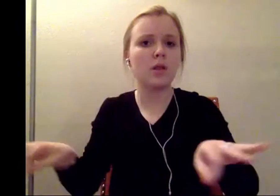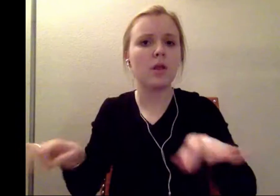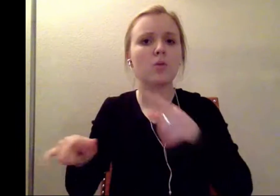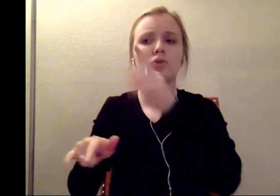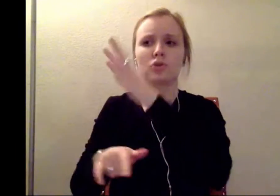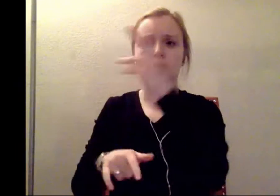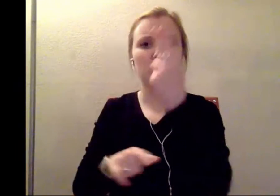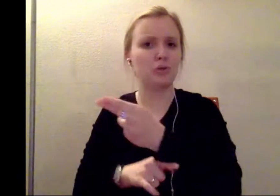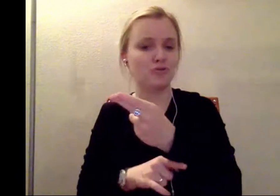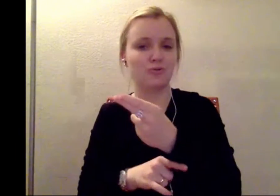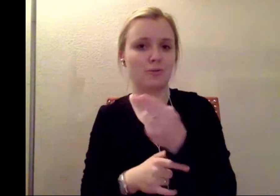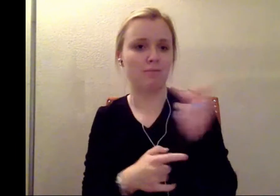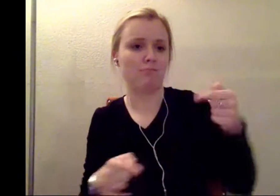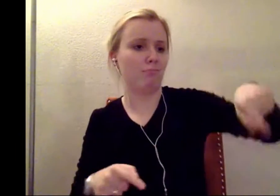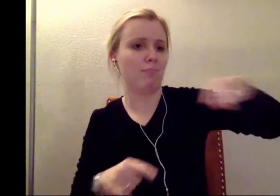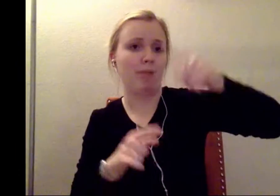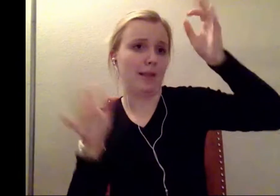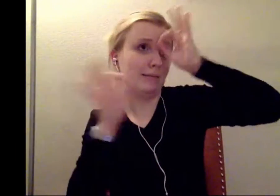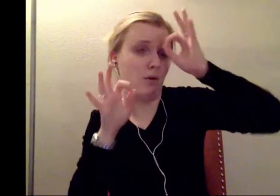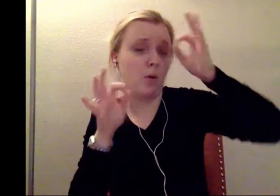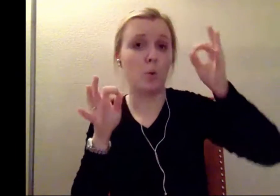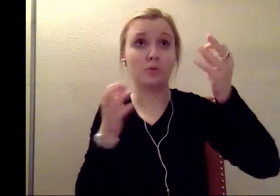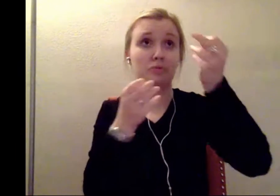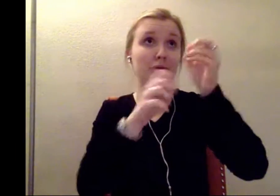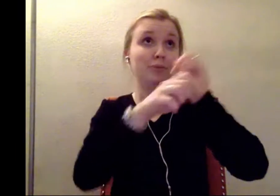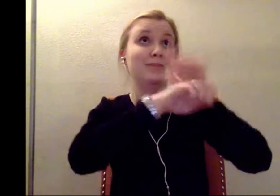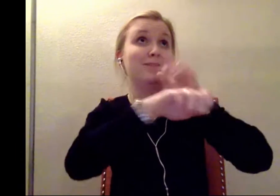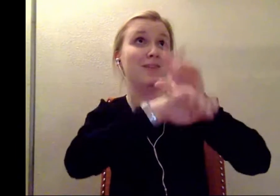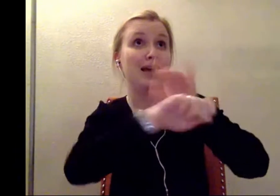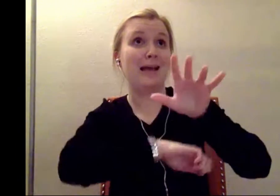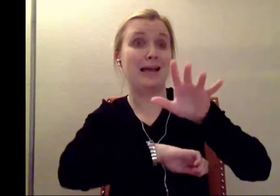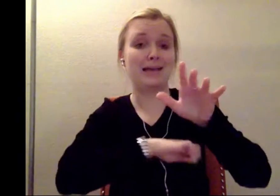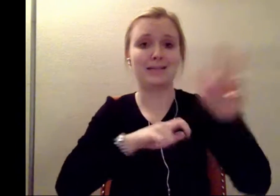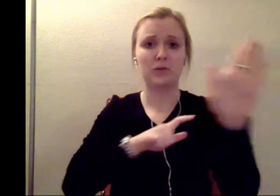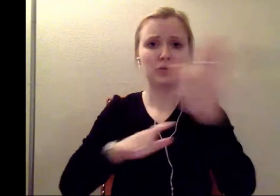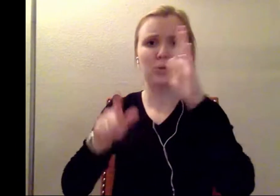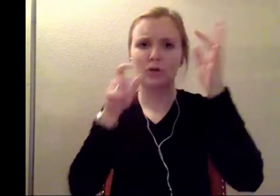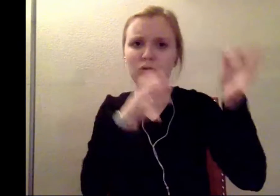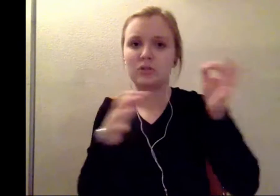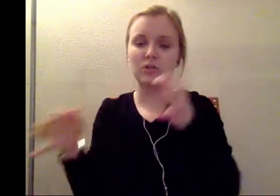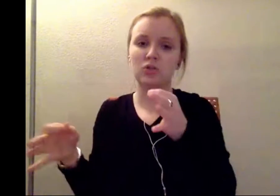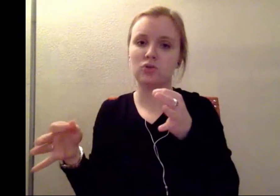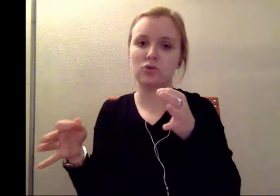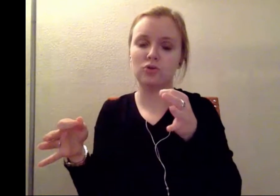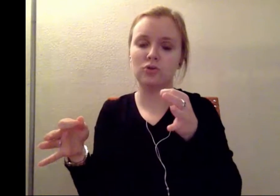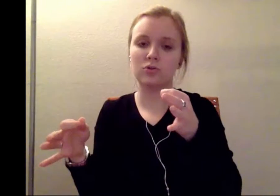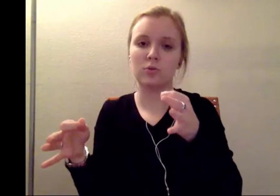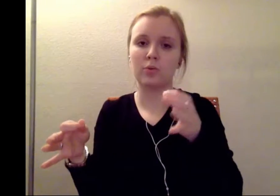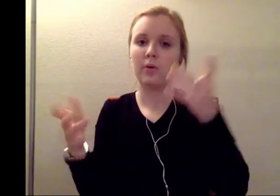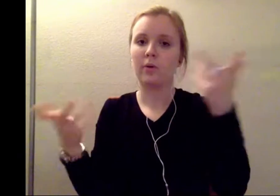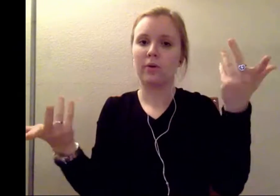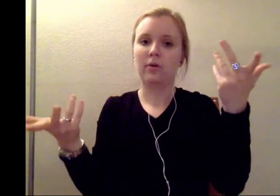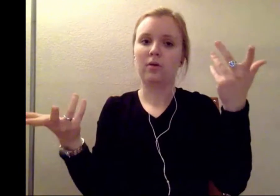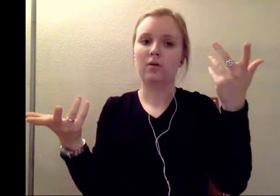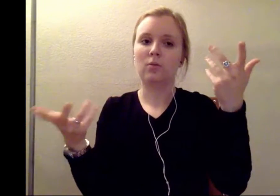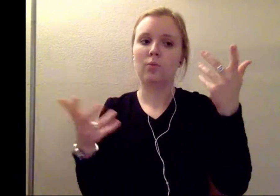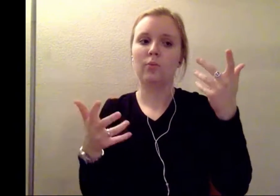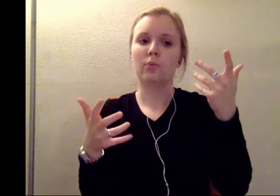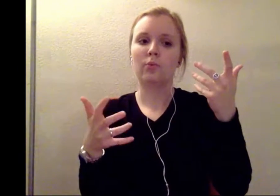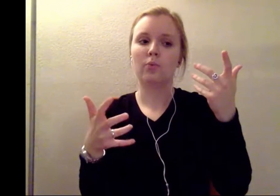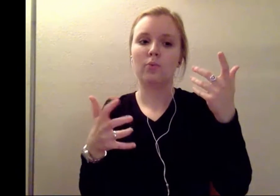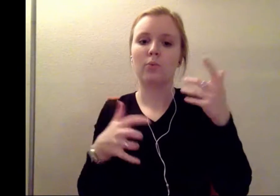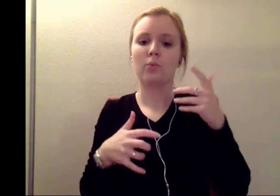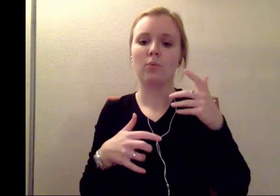make decisions that were ignorant or ignored the subtleties that happened within a culture.